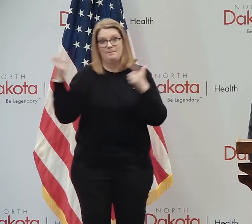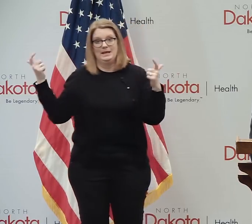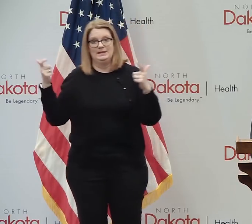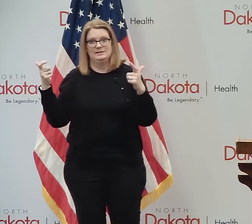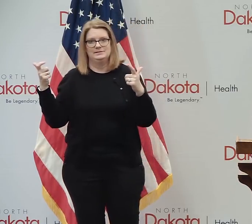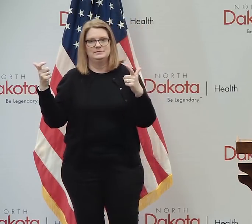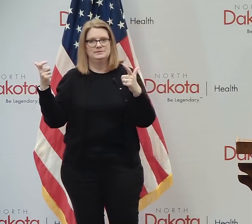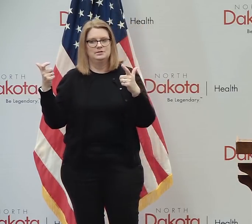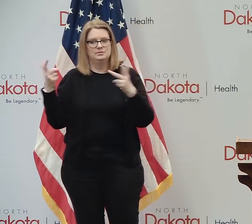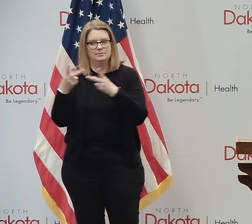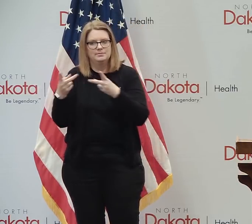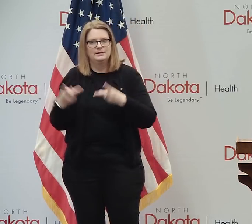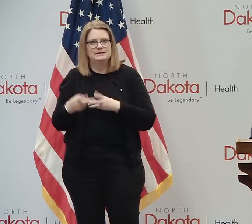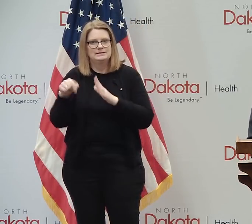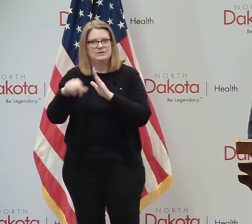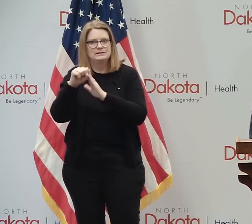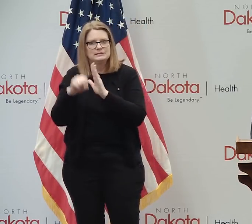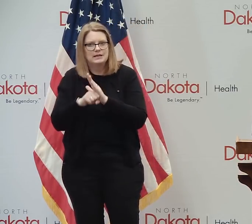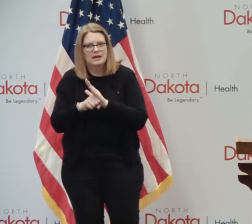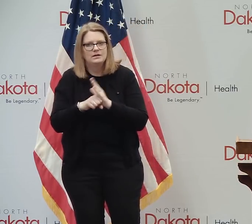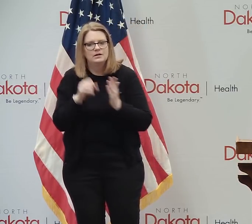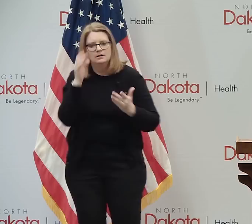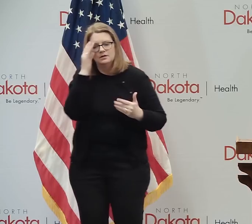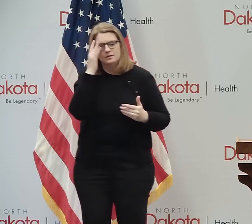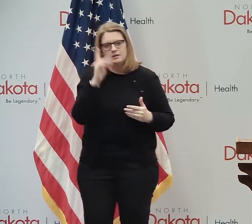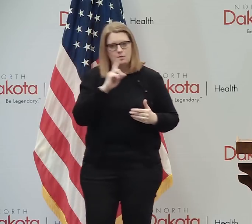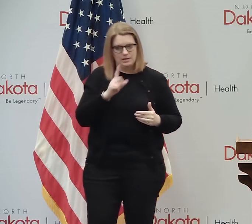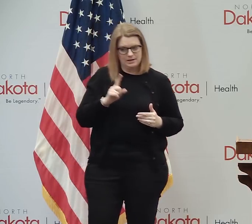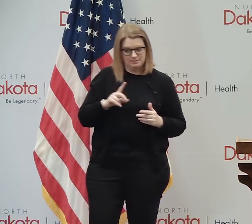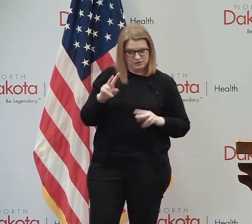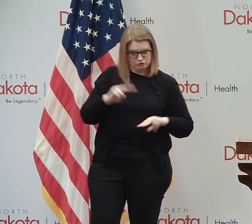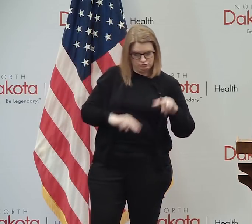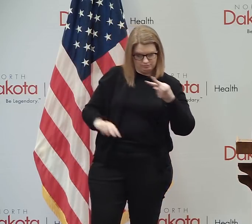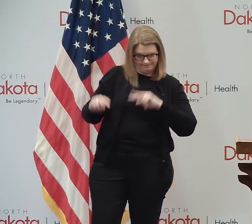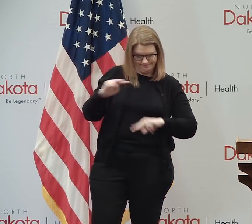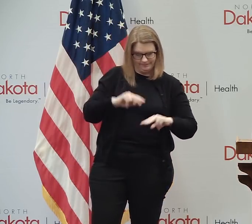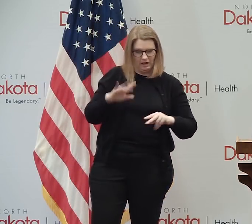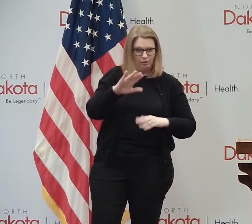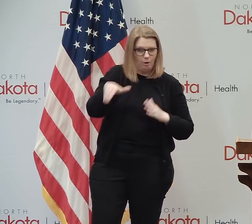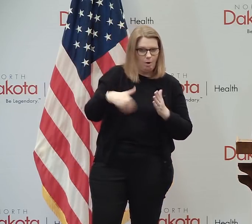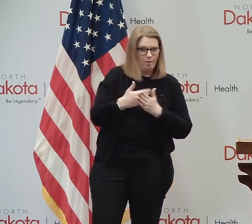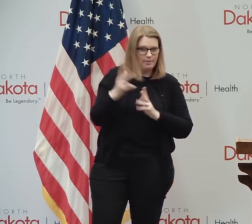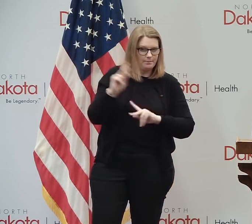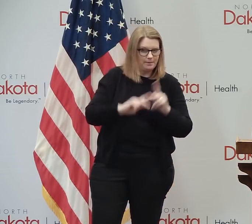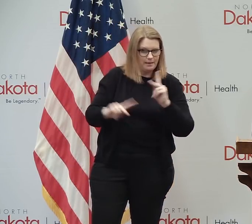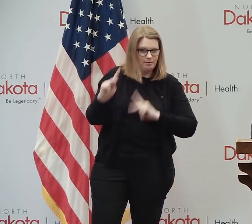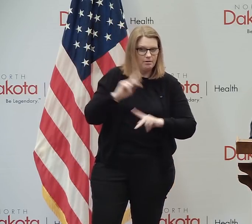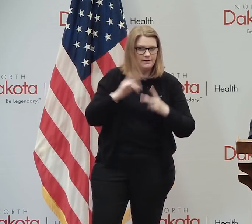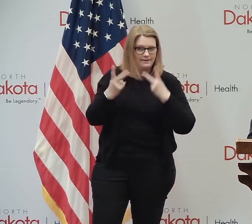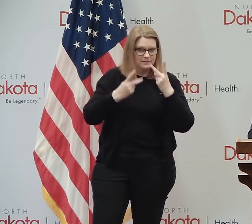will help guide them in terms of making sure that their customers and potential customers and visitors or concert